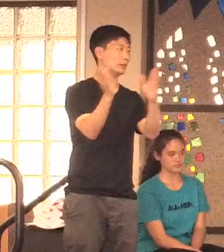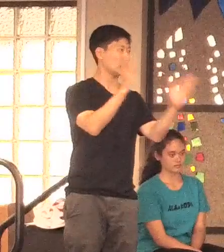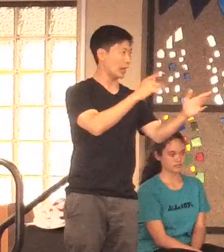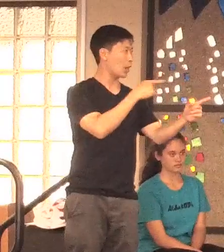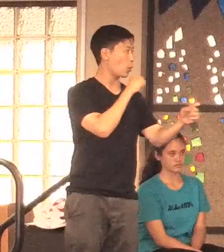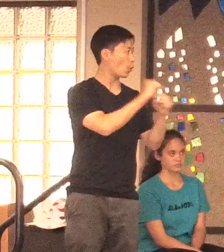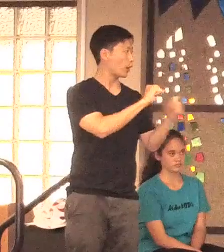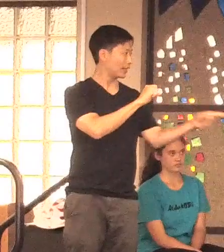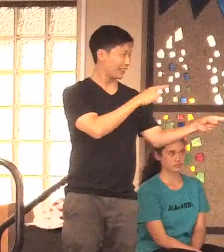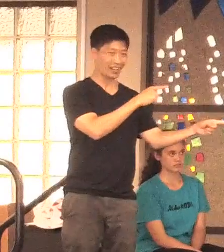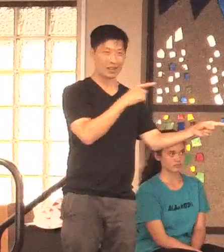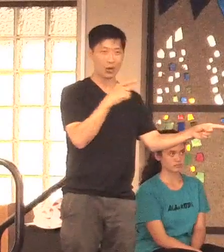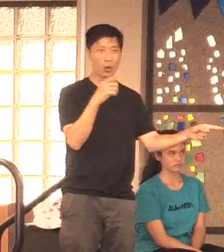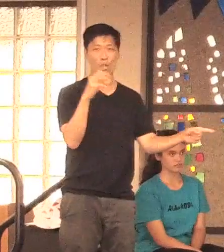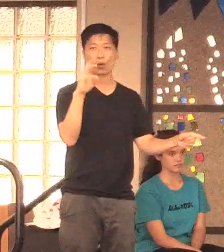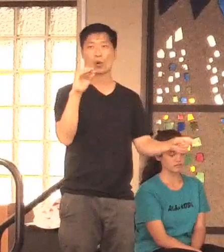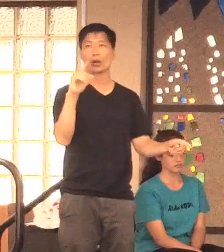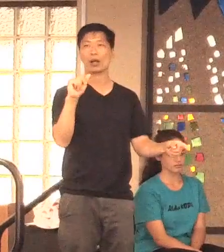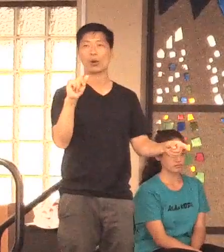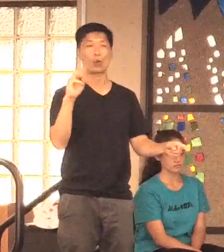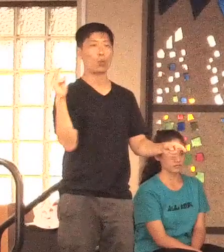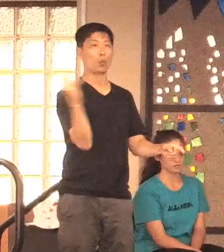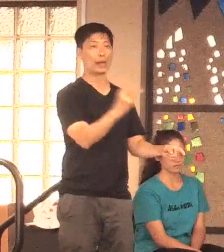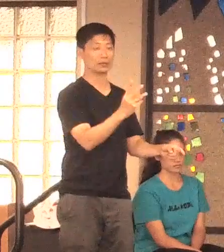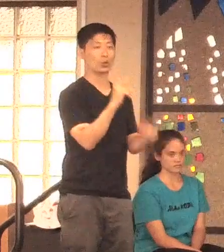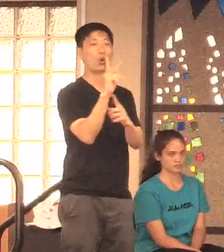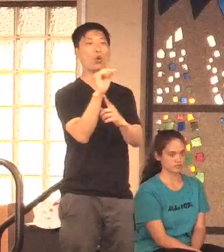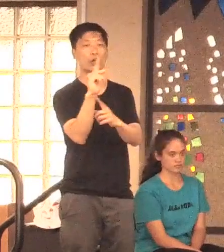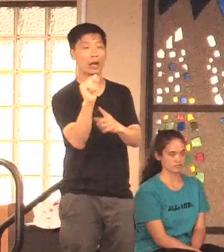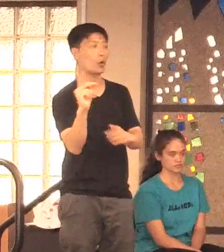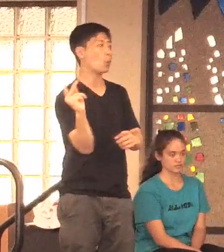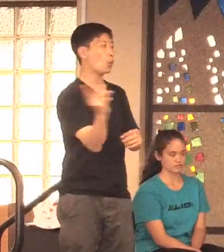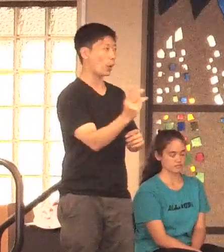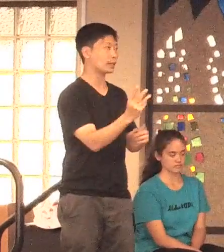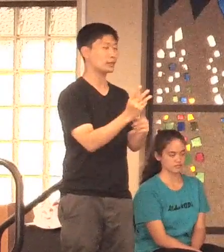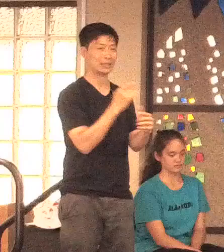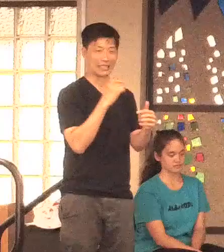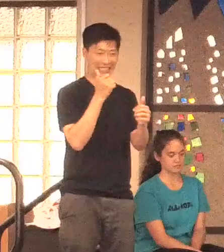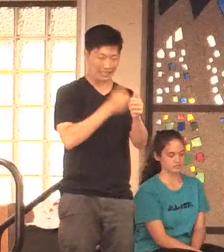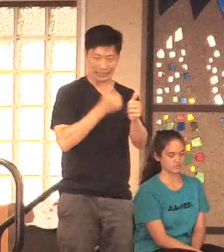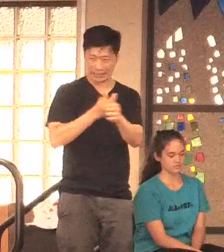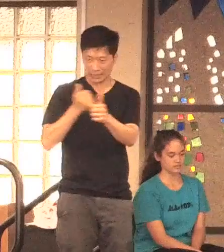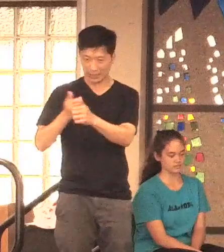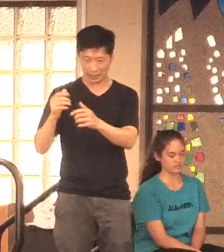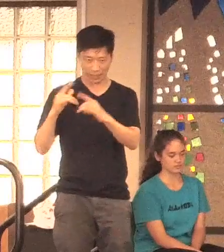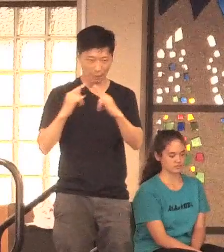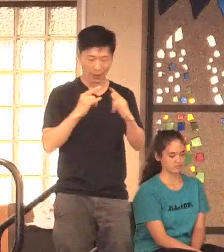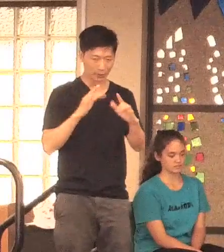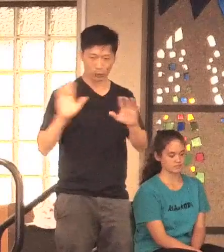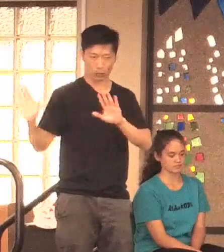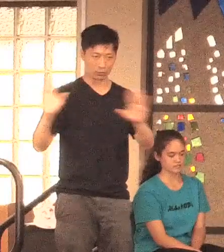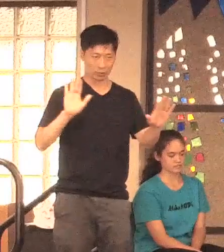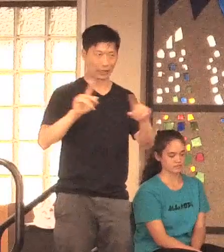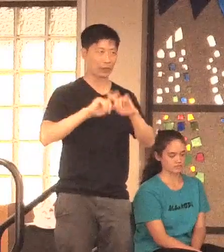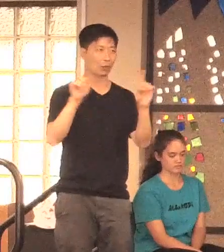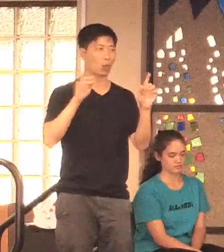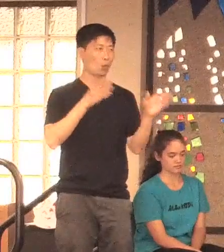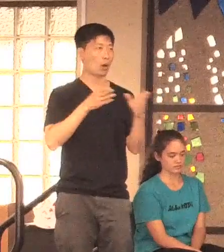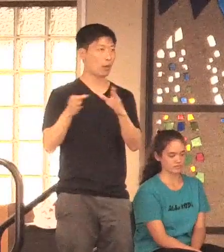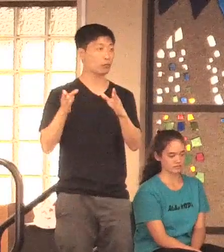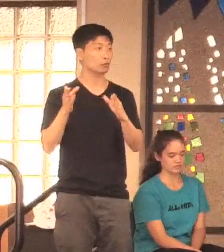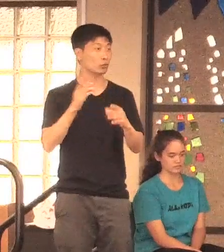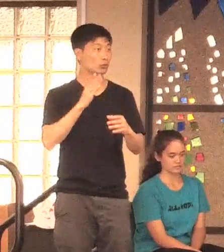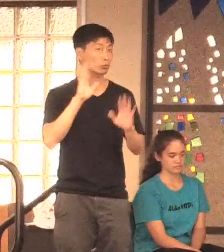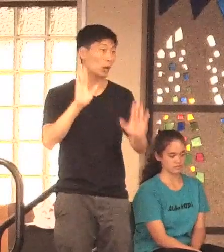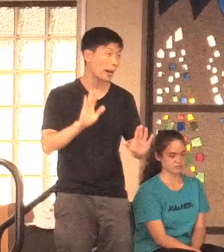at the camp that they went to Coda West, and I mean, it's like each camp had their own way of doing things, which is